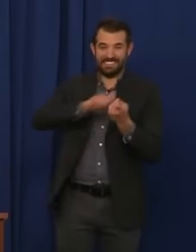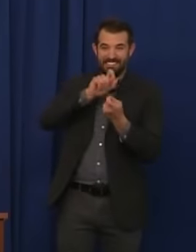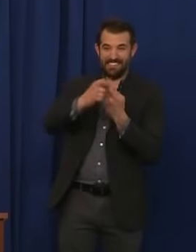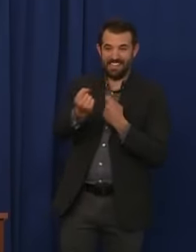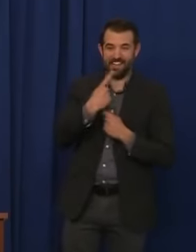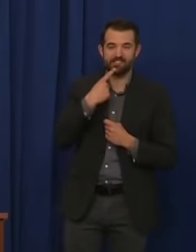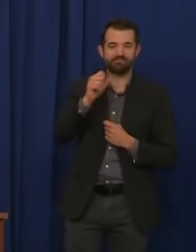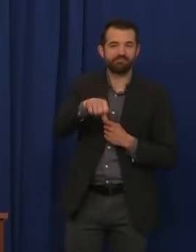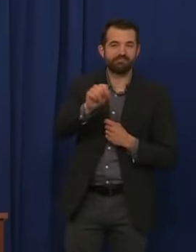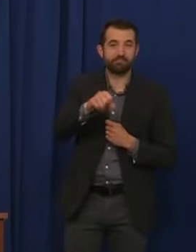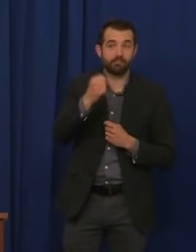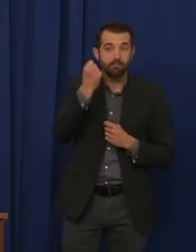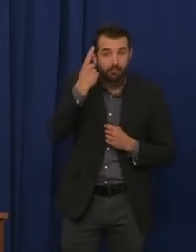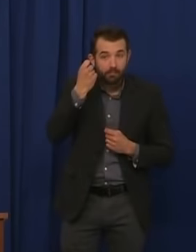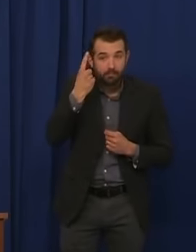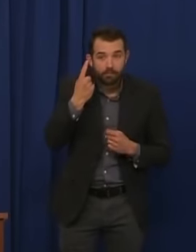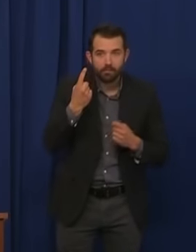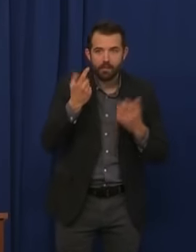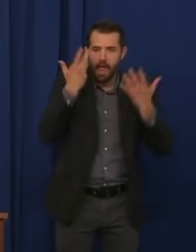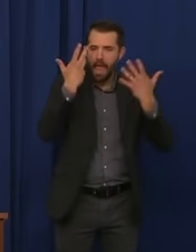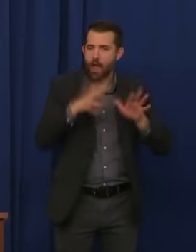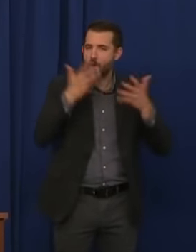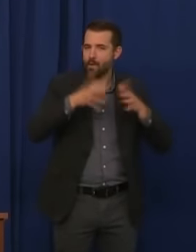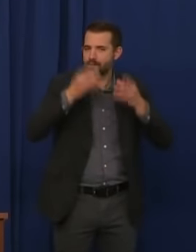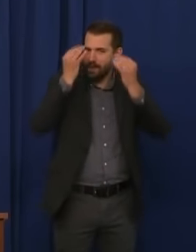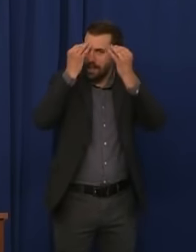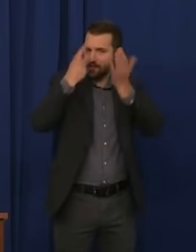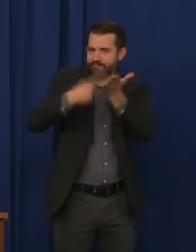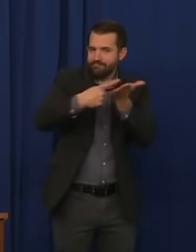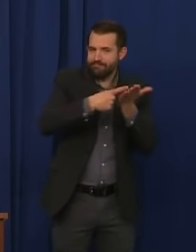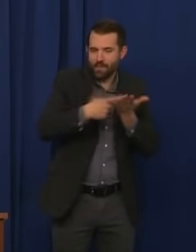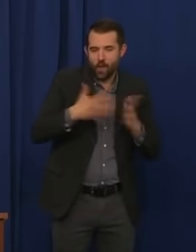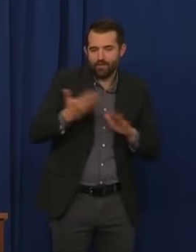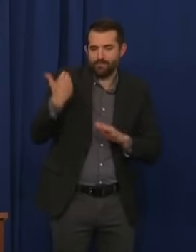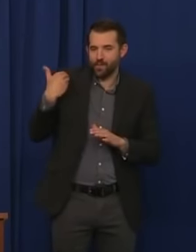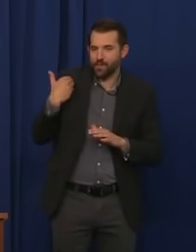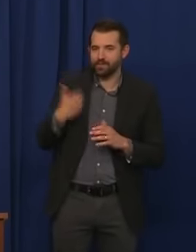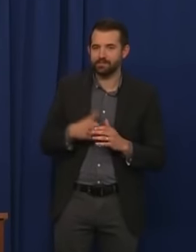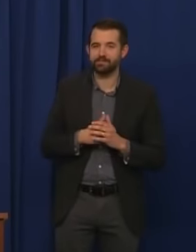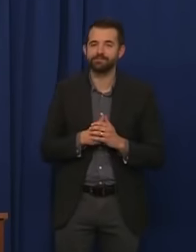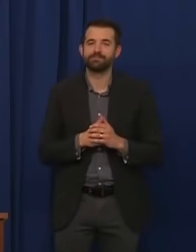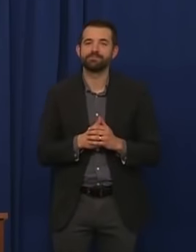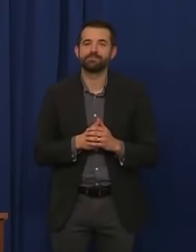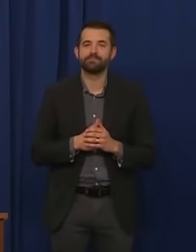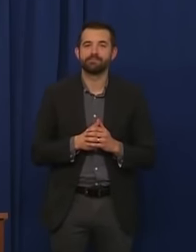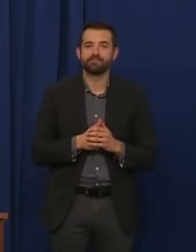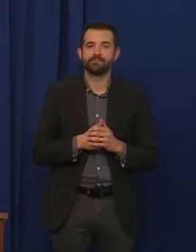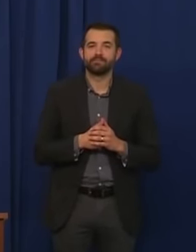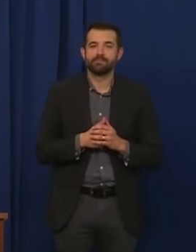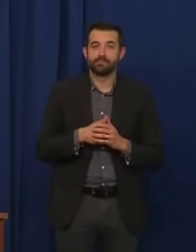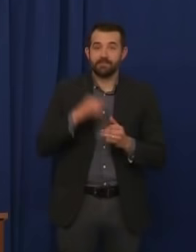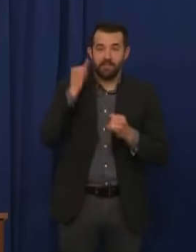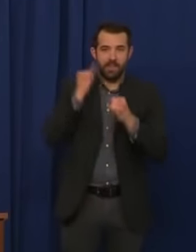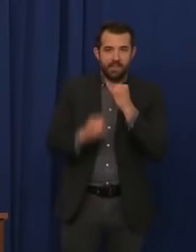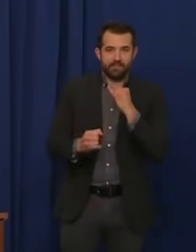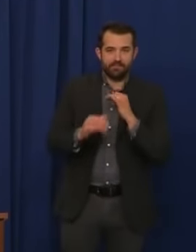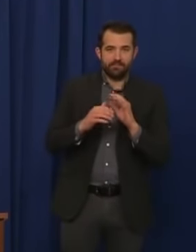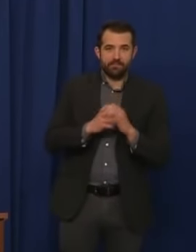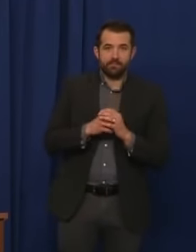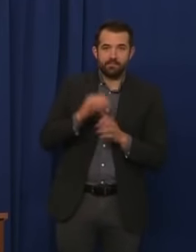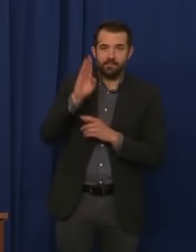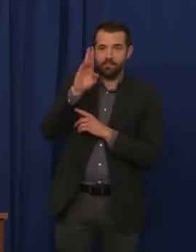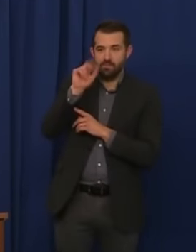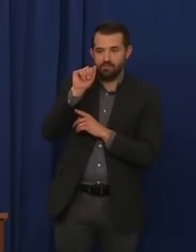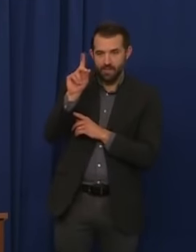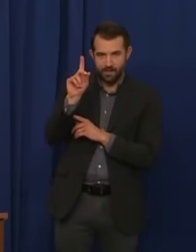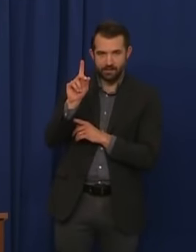it turns out to be something we've thought about and are continuing to think about. Last question today goes to Brad Rogers from WGME. Go